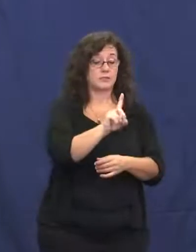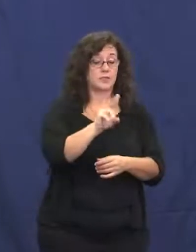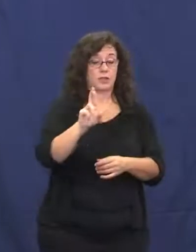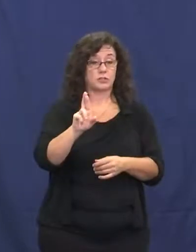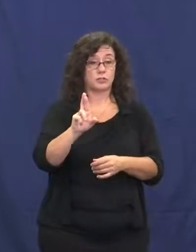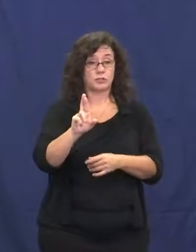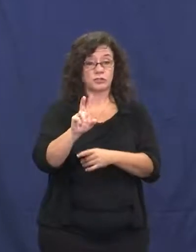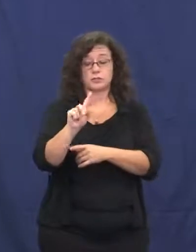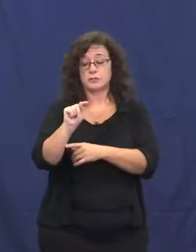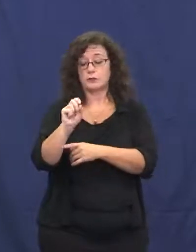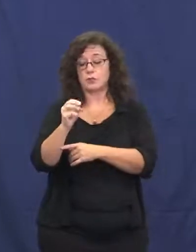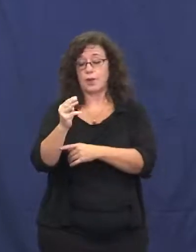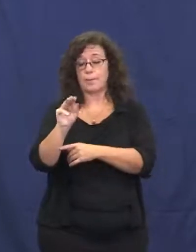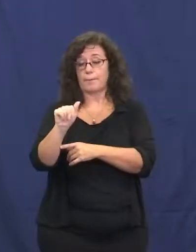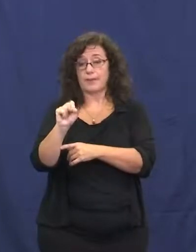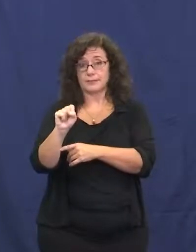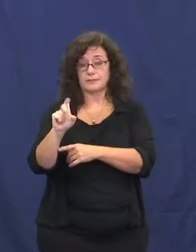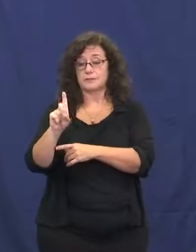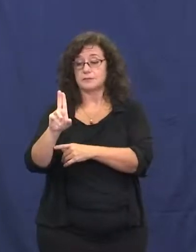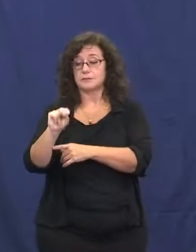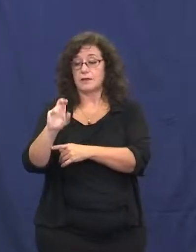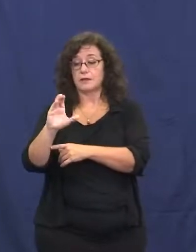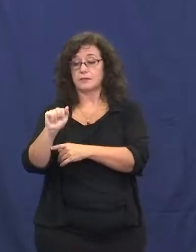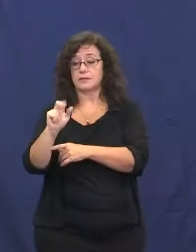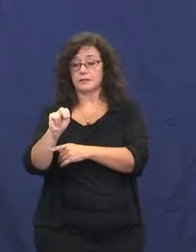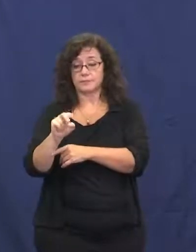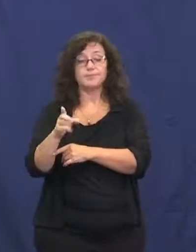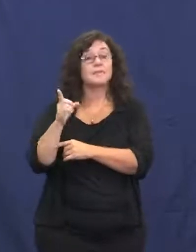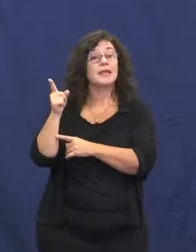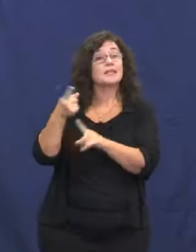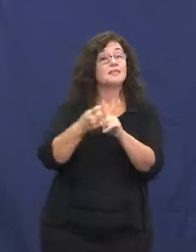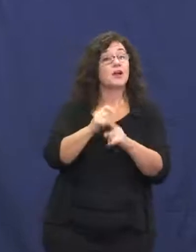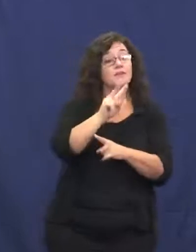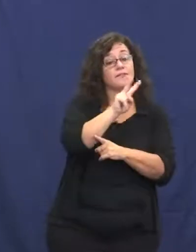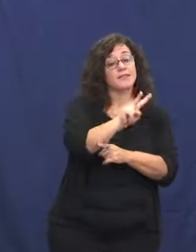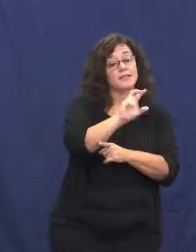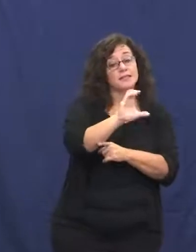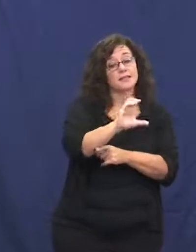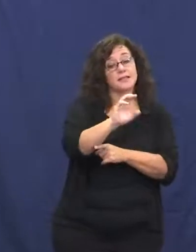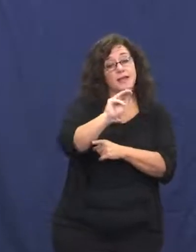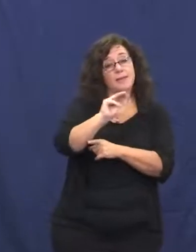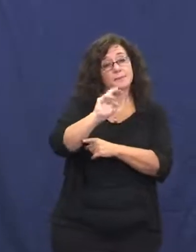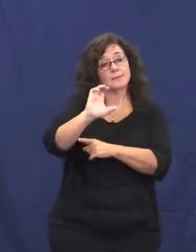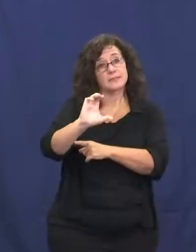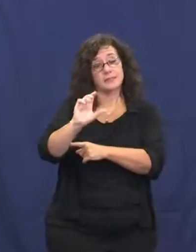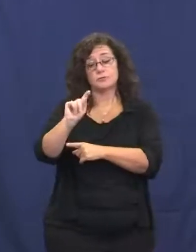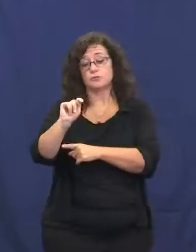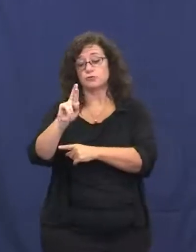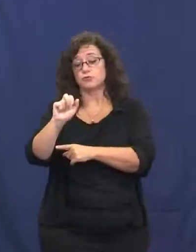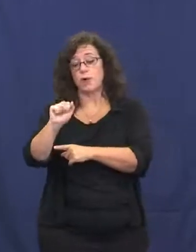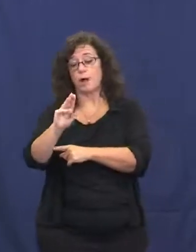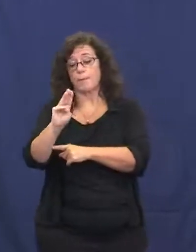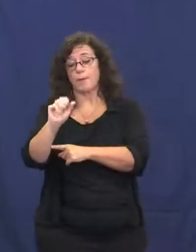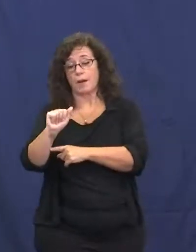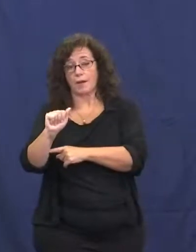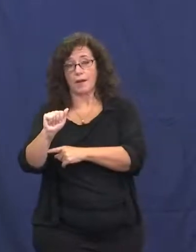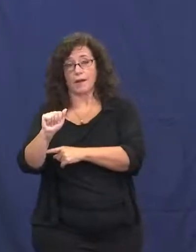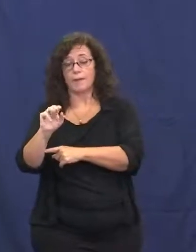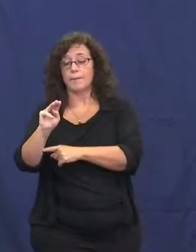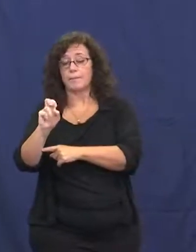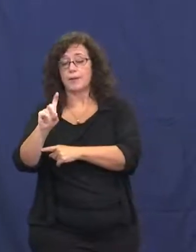Tom Duncan. He is the VCMC's Trauma Center Medical Director. Thank you.